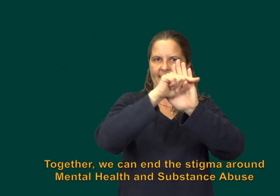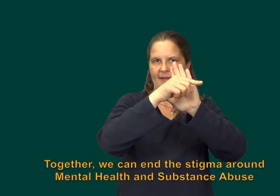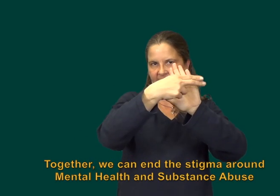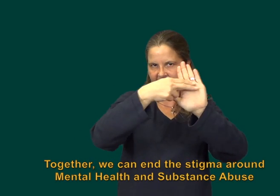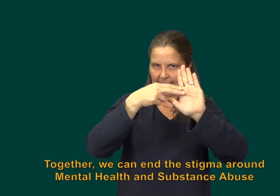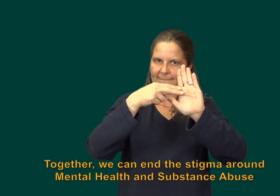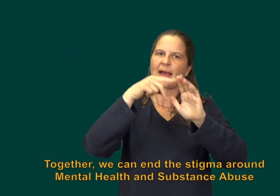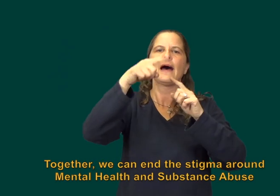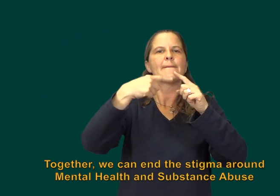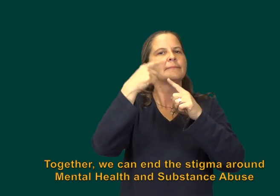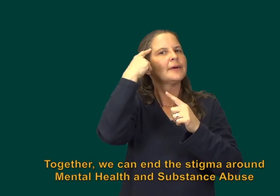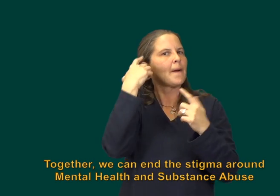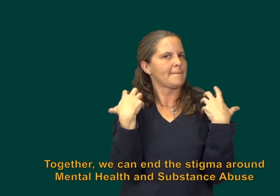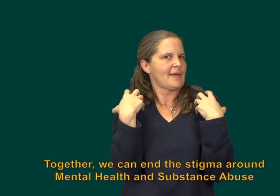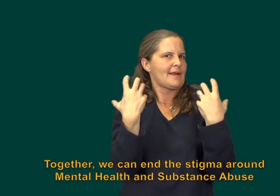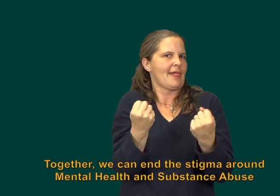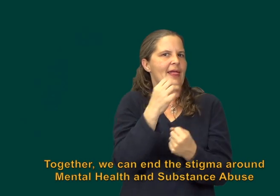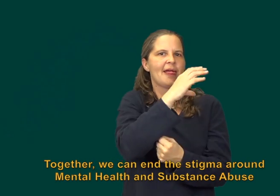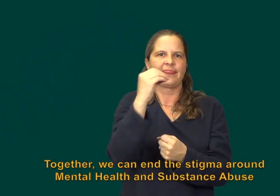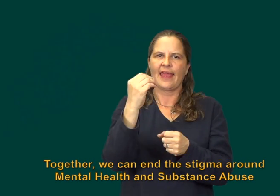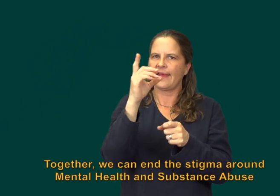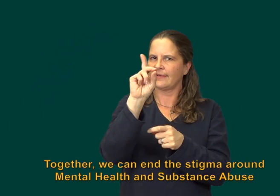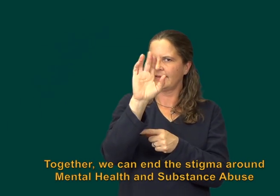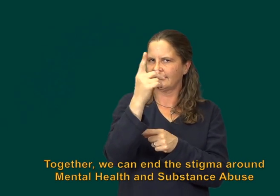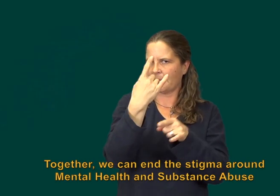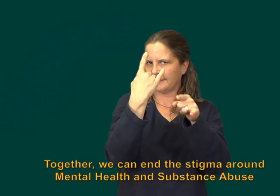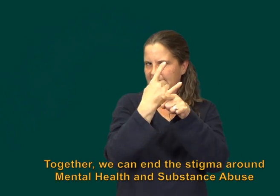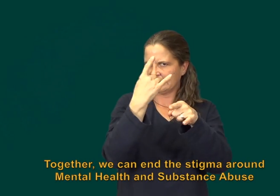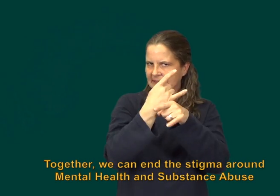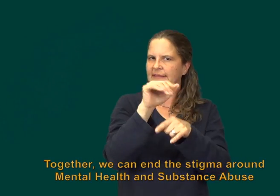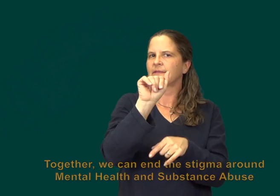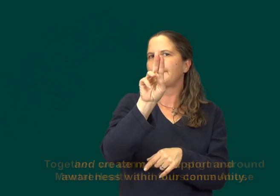Together, we can end the stigma around mental health and substance